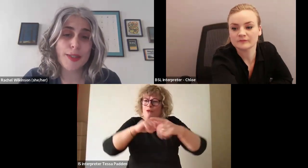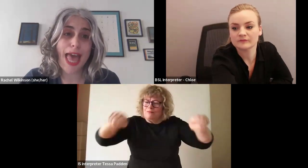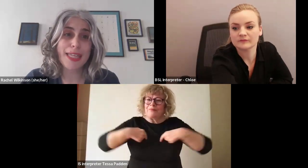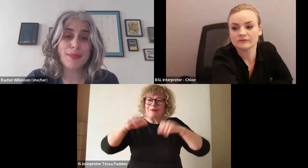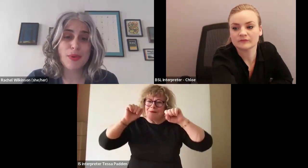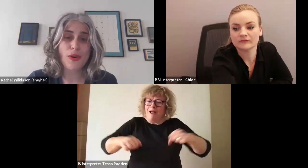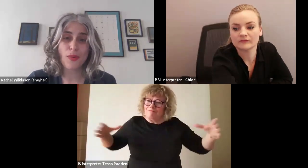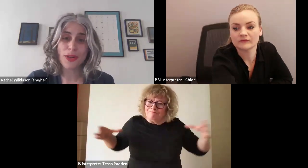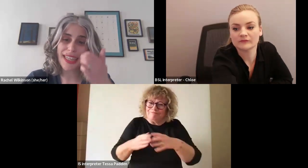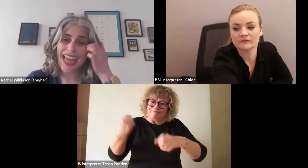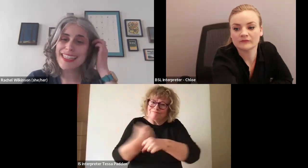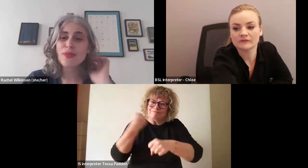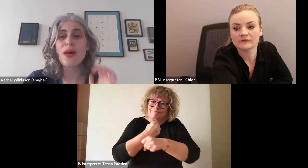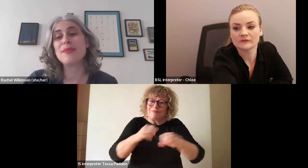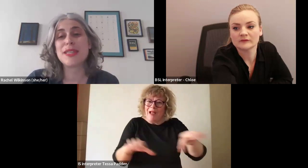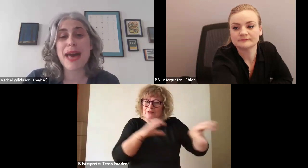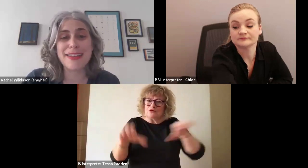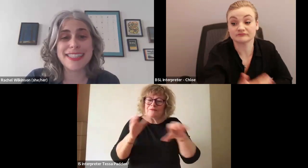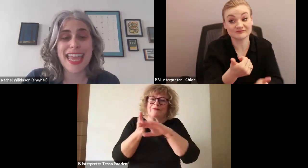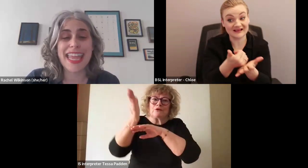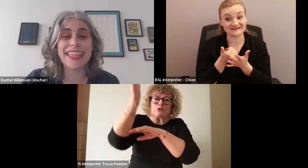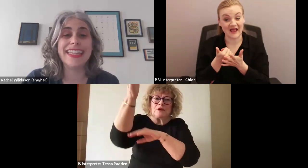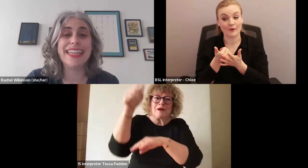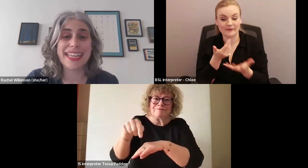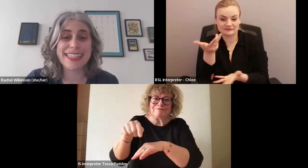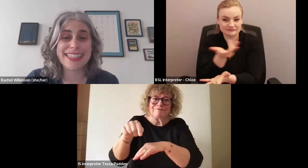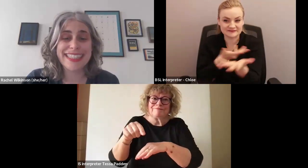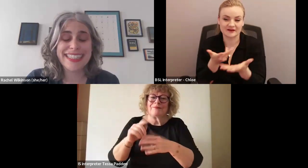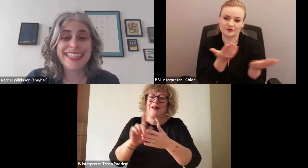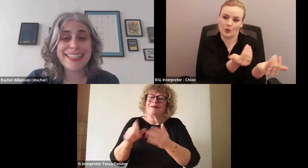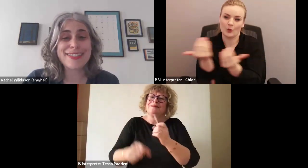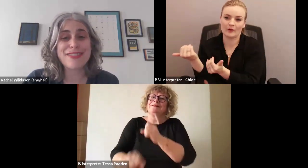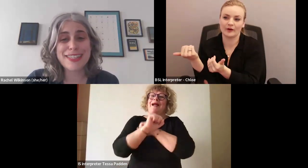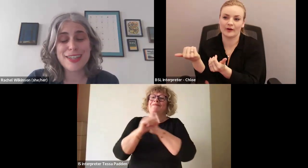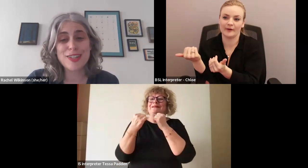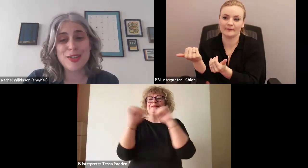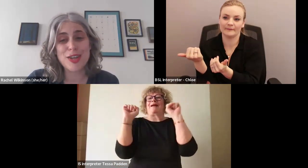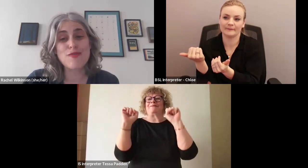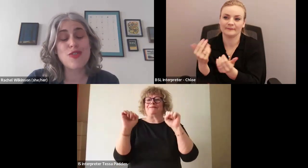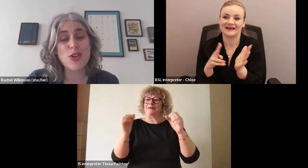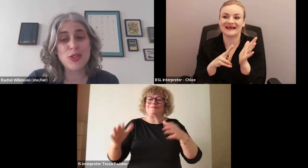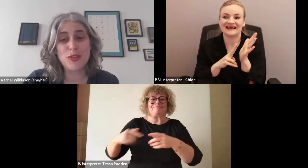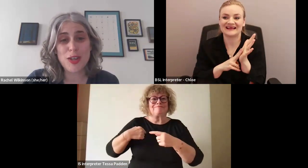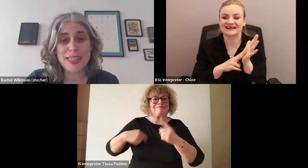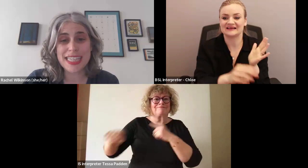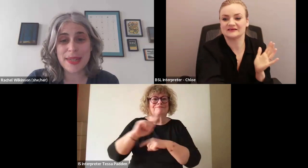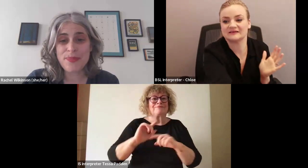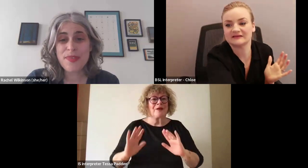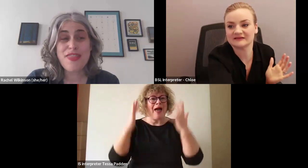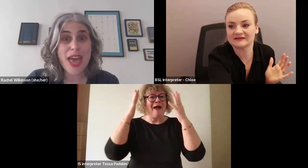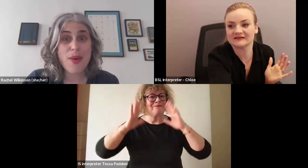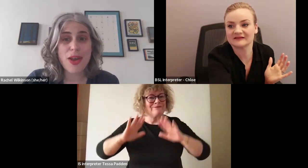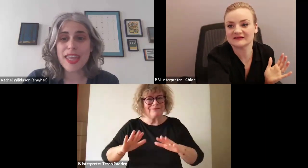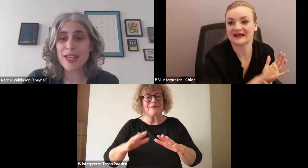these issues and more, we are delighted to welcome to the panel today, Nix. Nix is a research associate at Rhodes